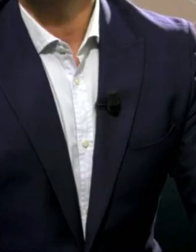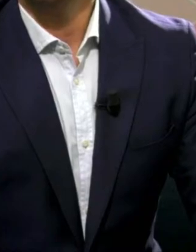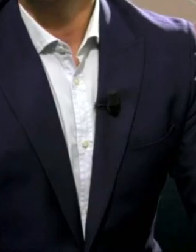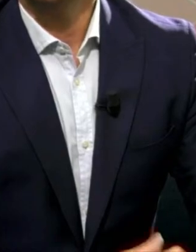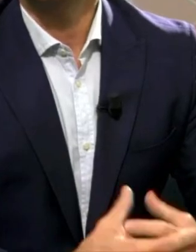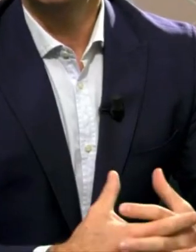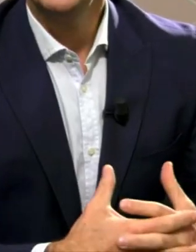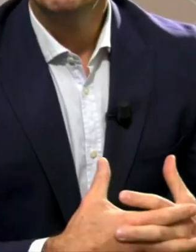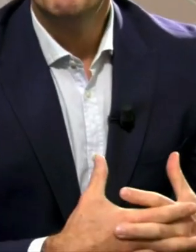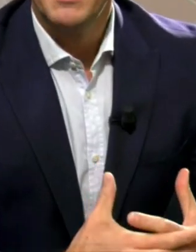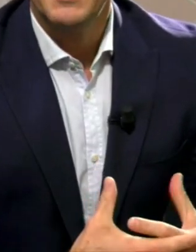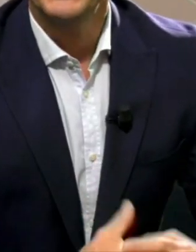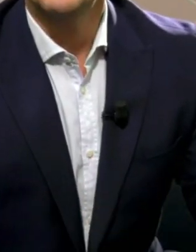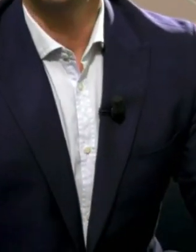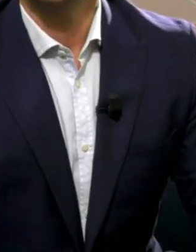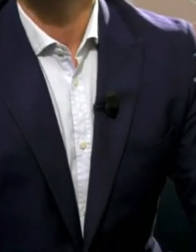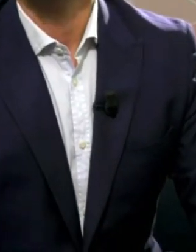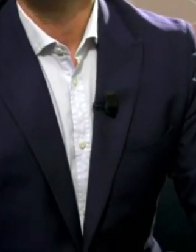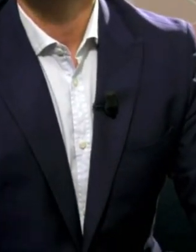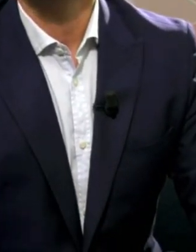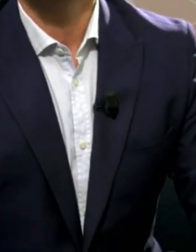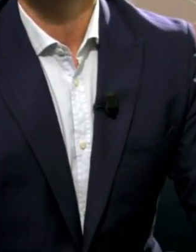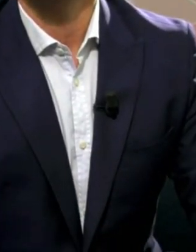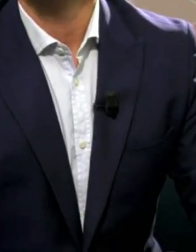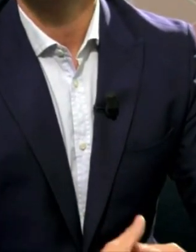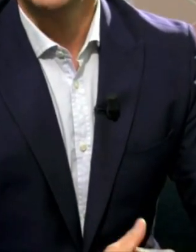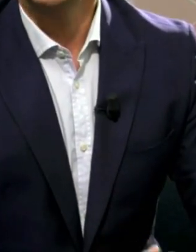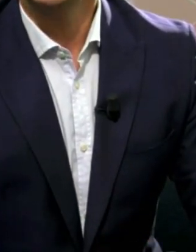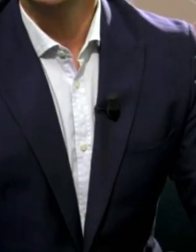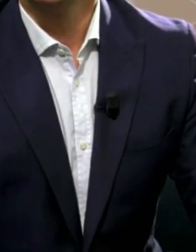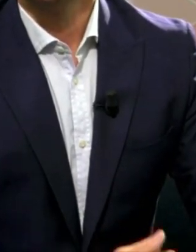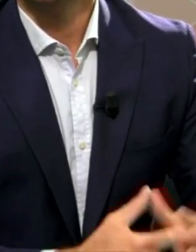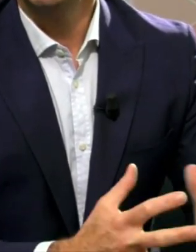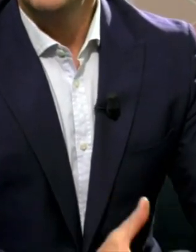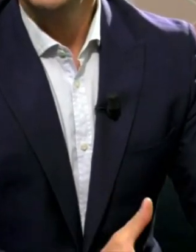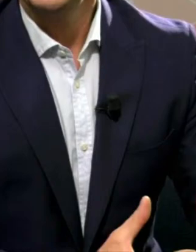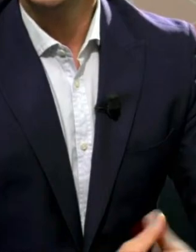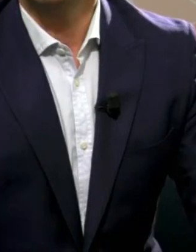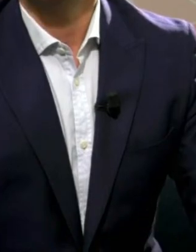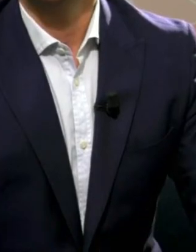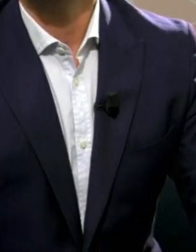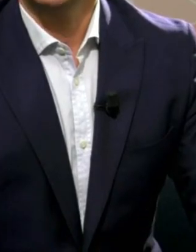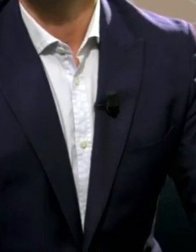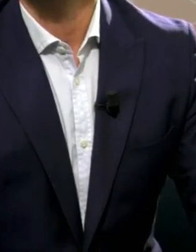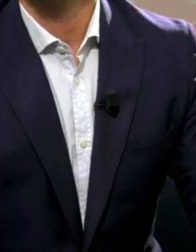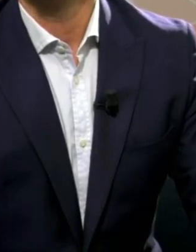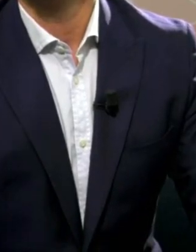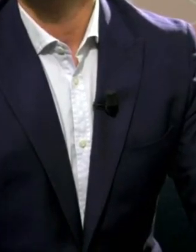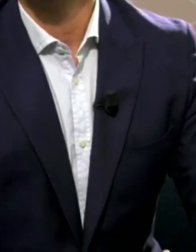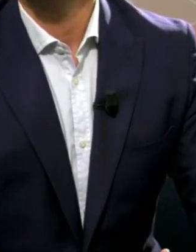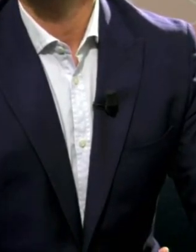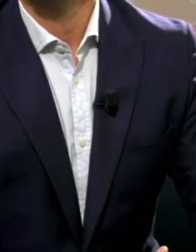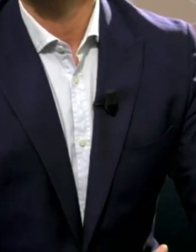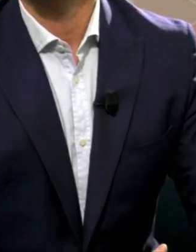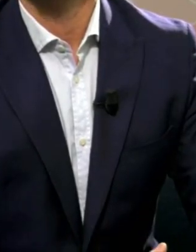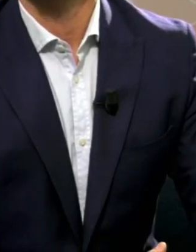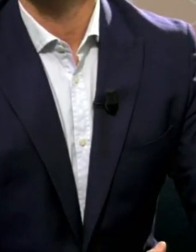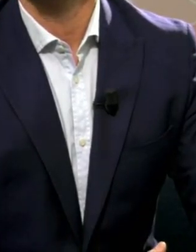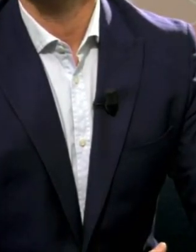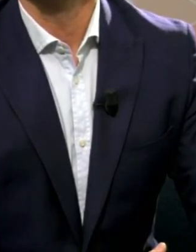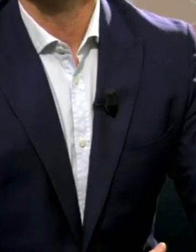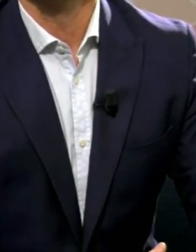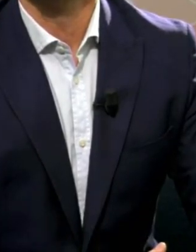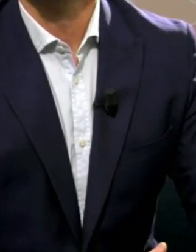for AWS and I'm very proud to set an important event for us, for the Portuguese government, and also for the Portuguese people.